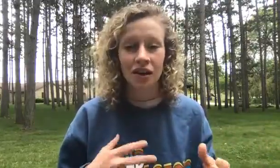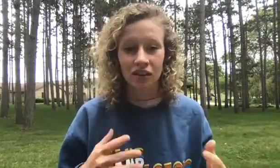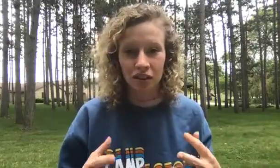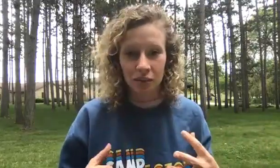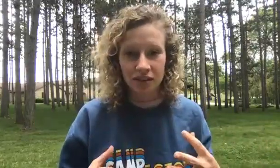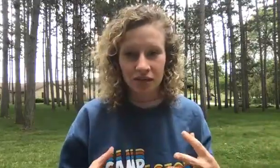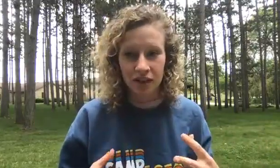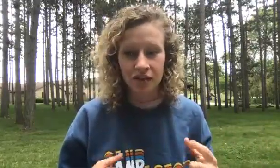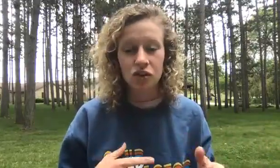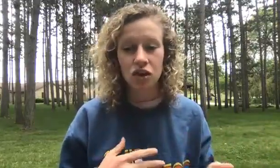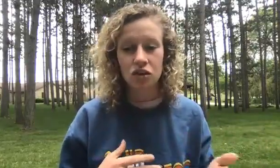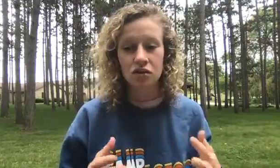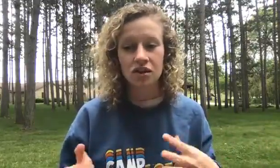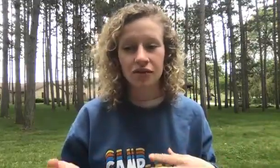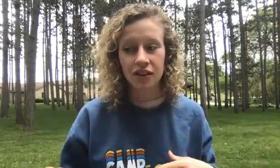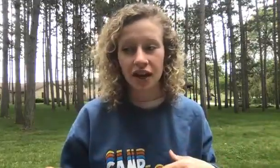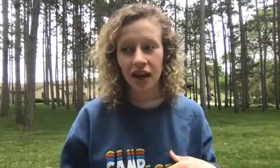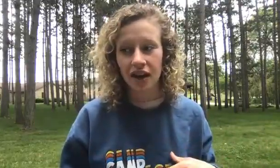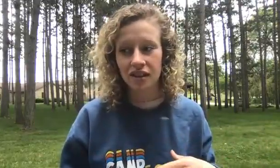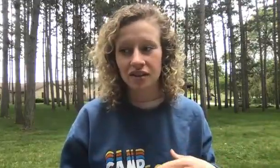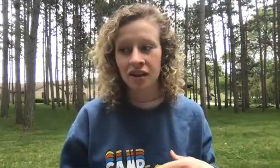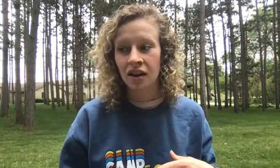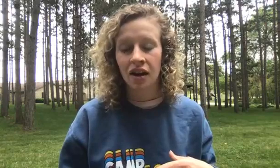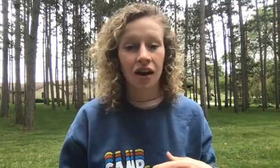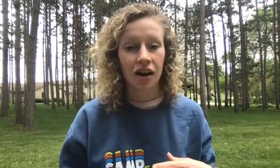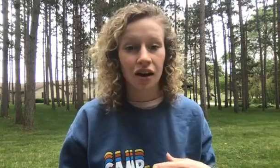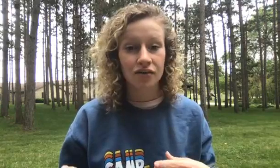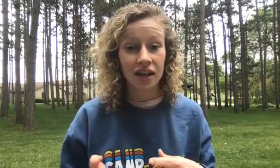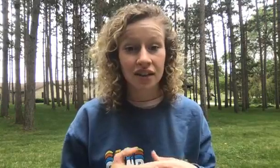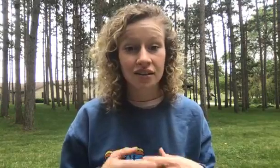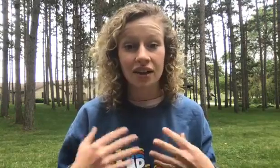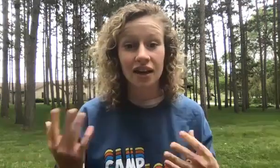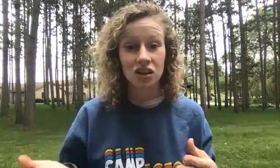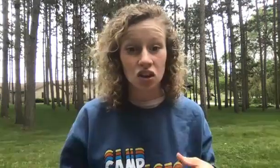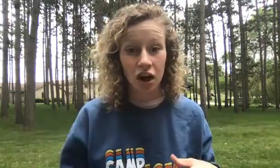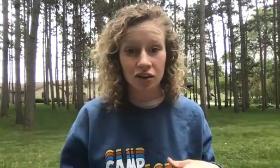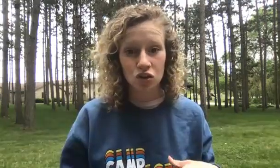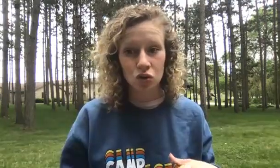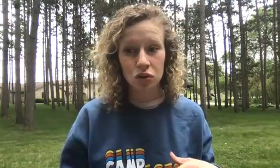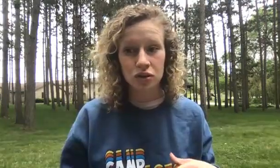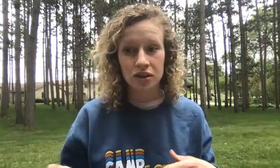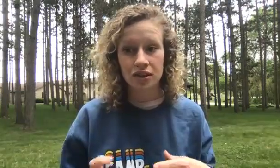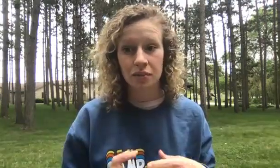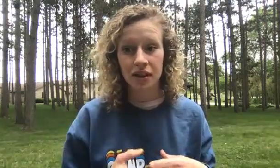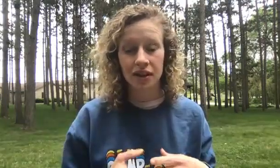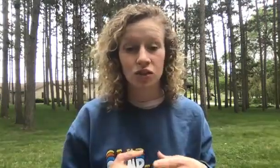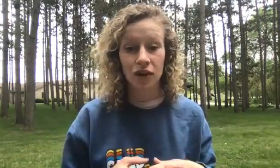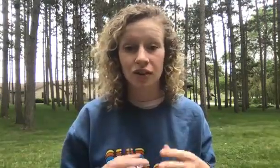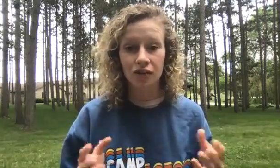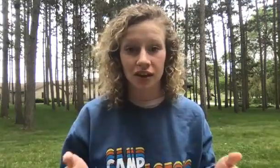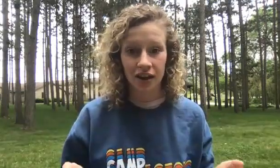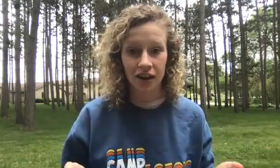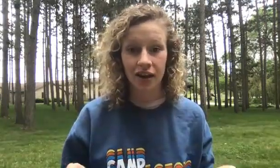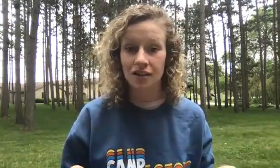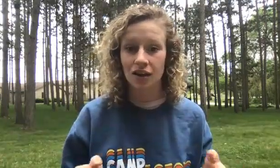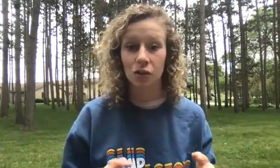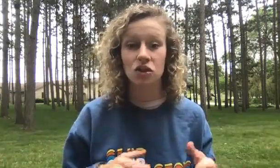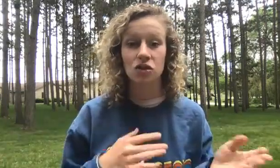little bit different. There's also a different kind of sign that is taught in schools to some kids rather than ASL, which is